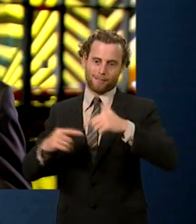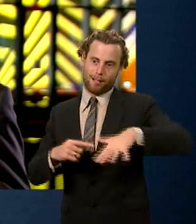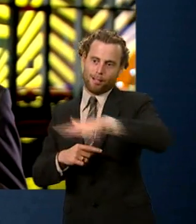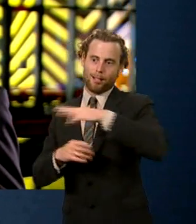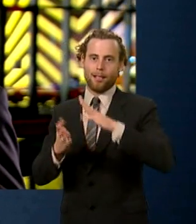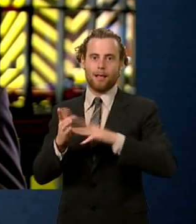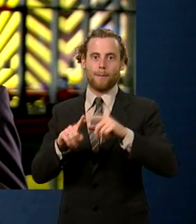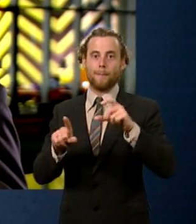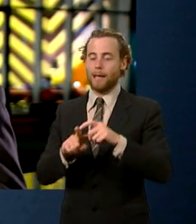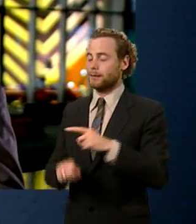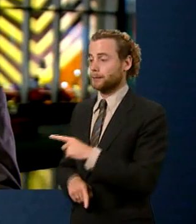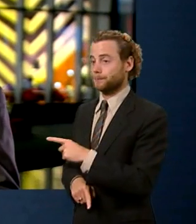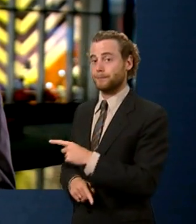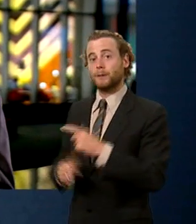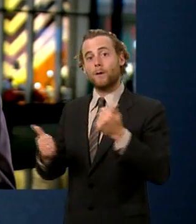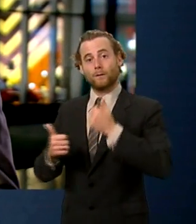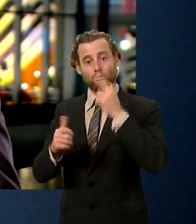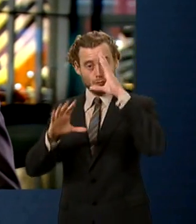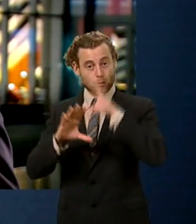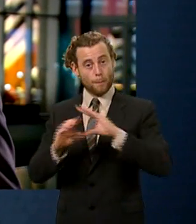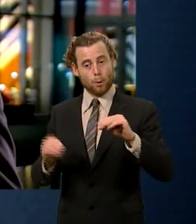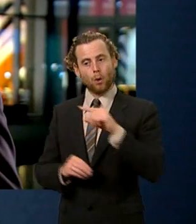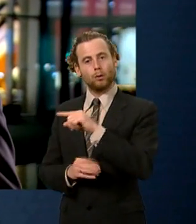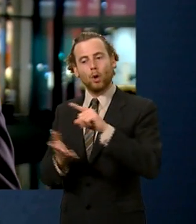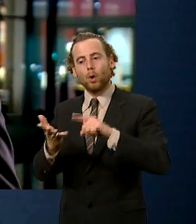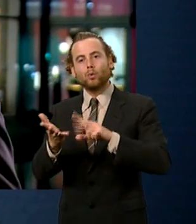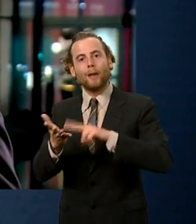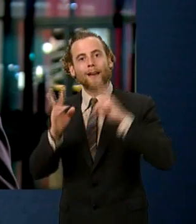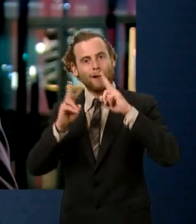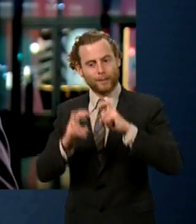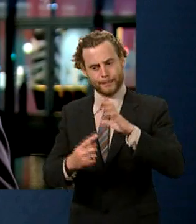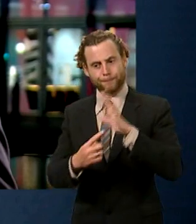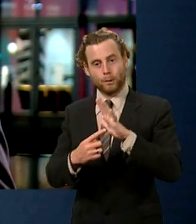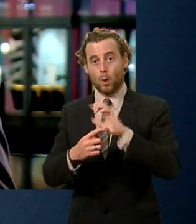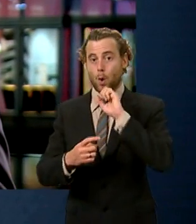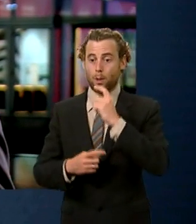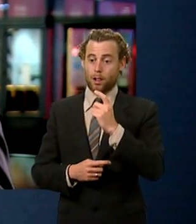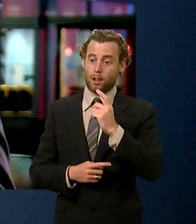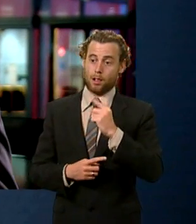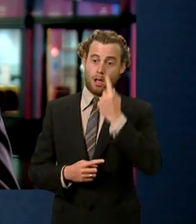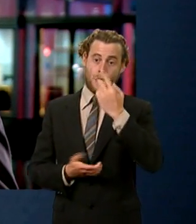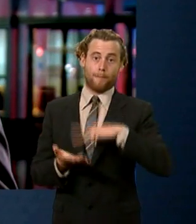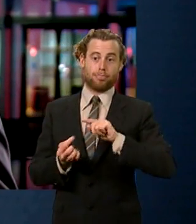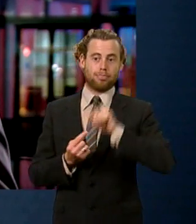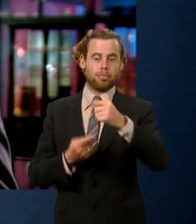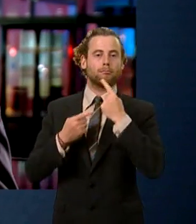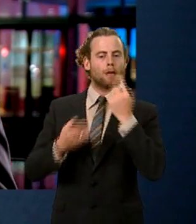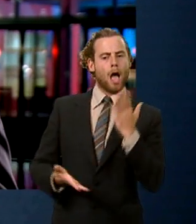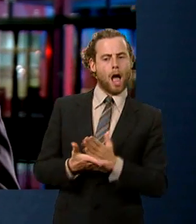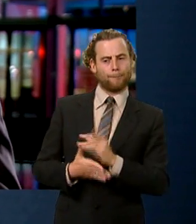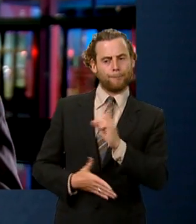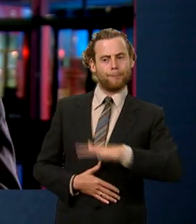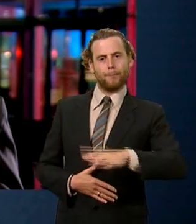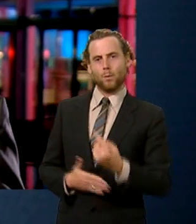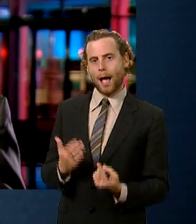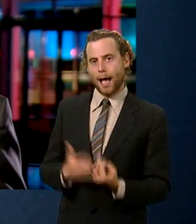Jane Corbyn reporting there, and that crucial UN investigation is due to deliver its verdict next month. Meanwhile, there are plans